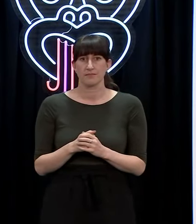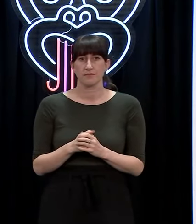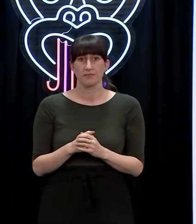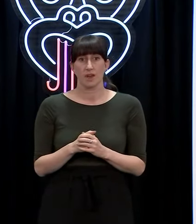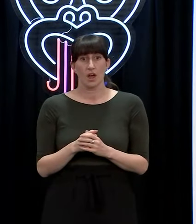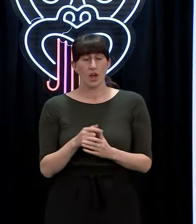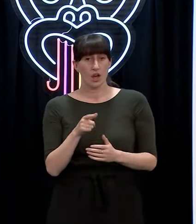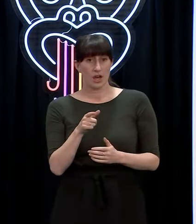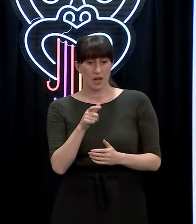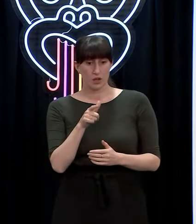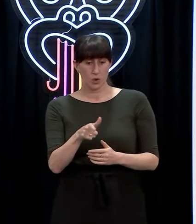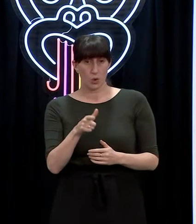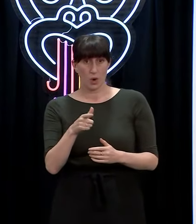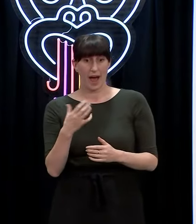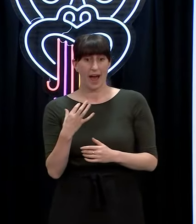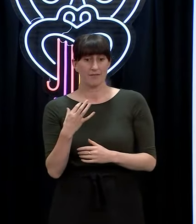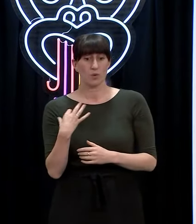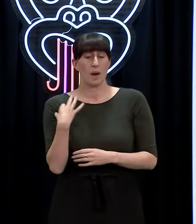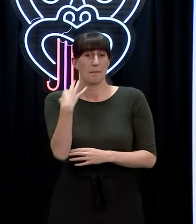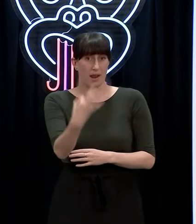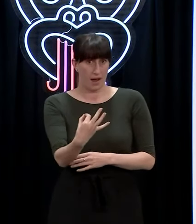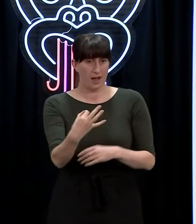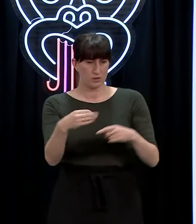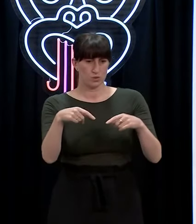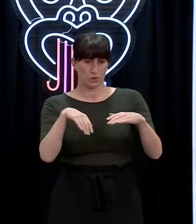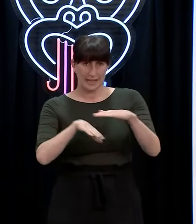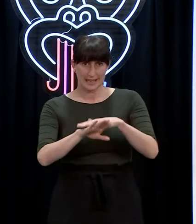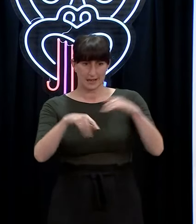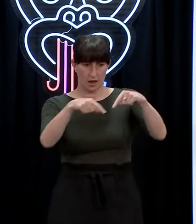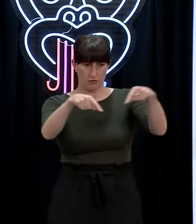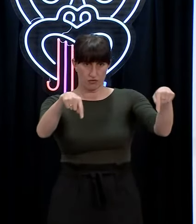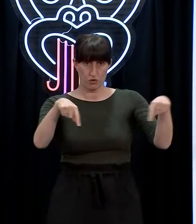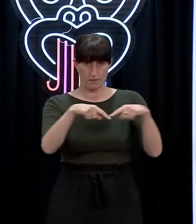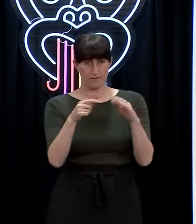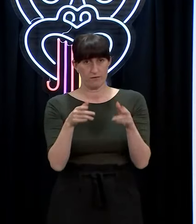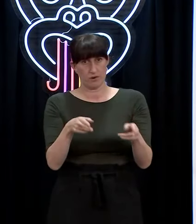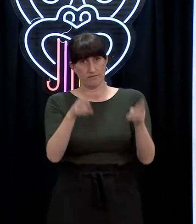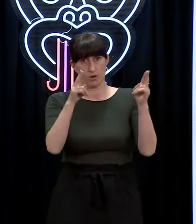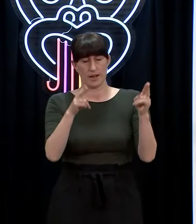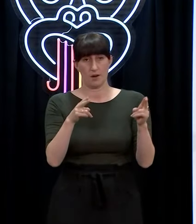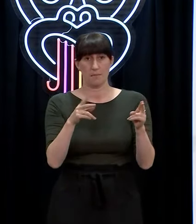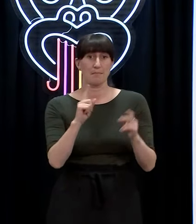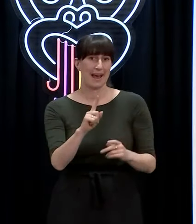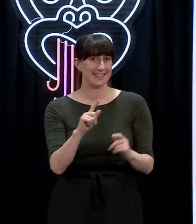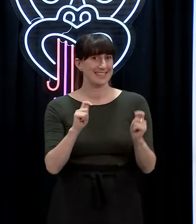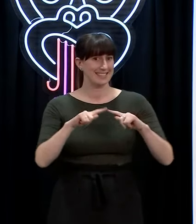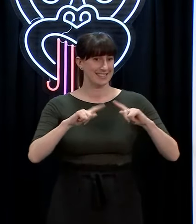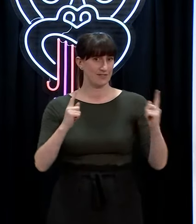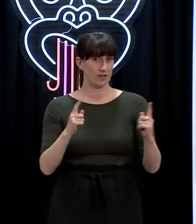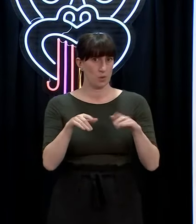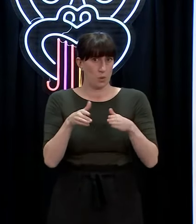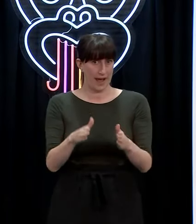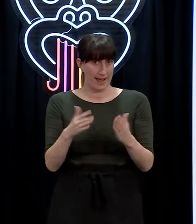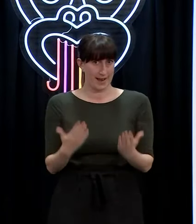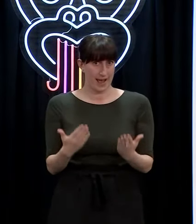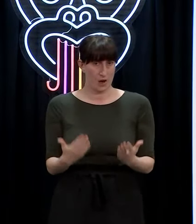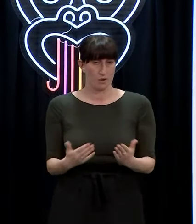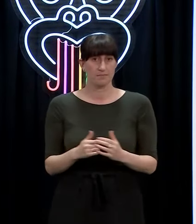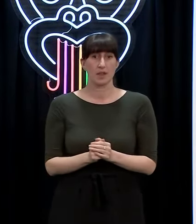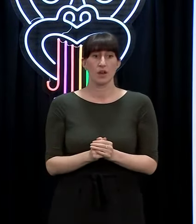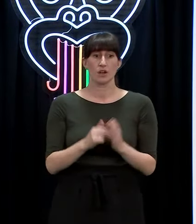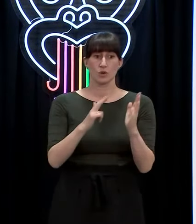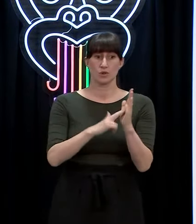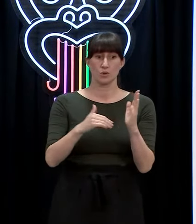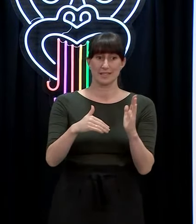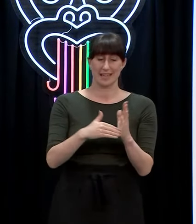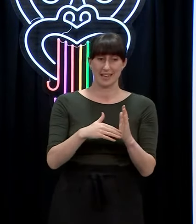apply for these rooms will change. So, some critical times. from 8 a.m. on Monday, New Zealand